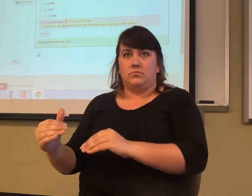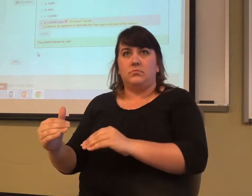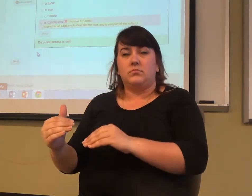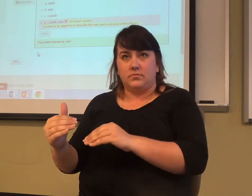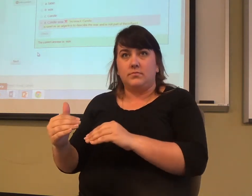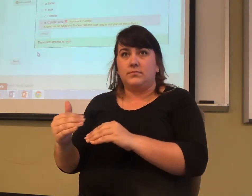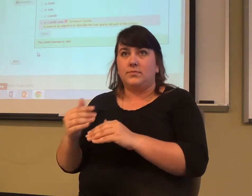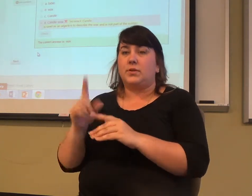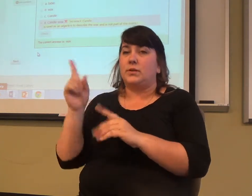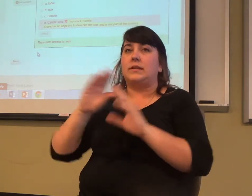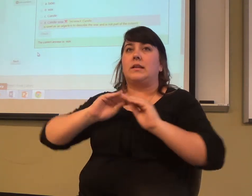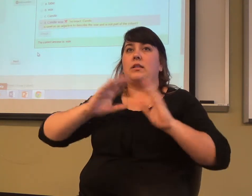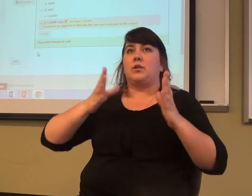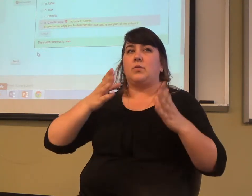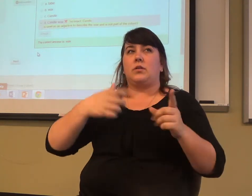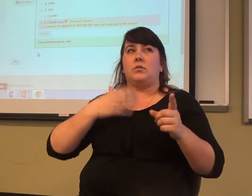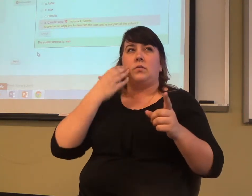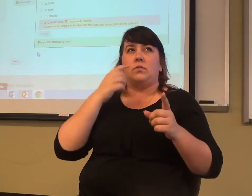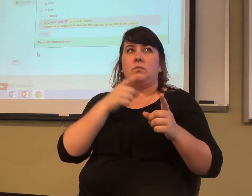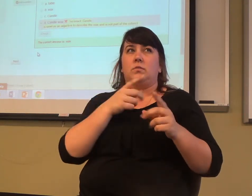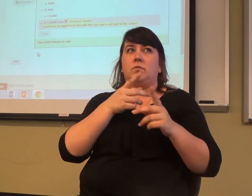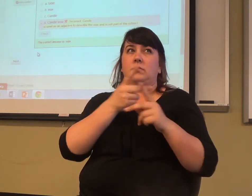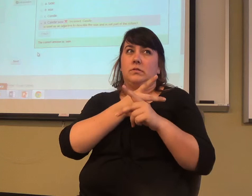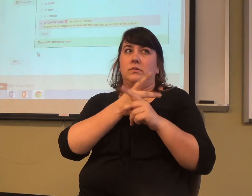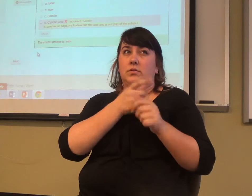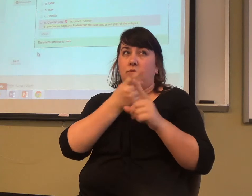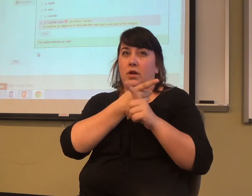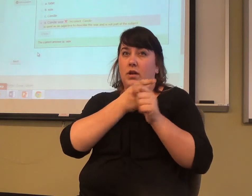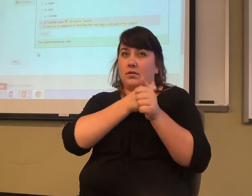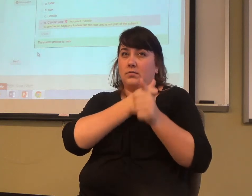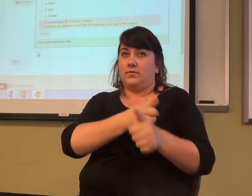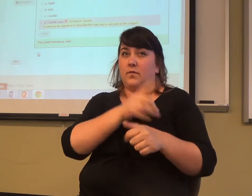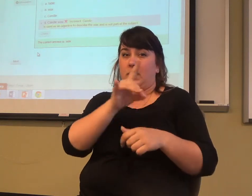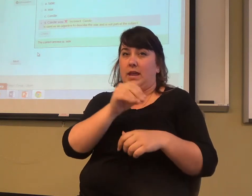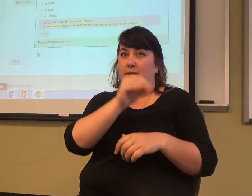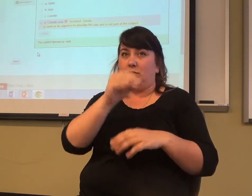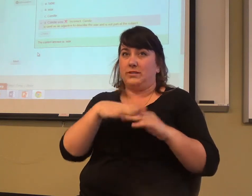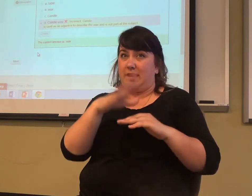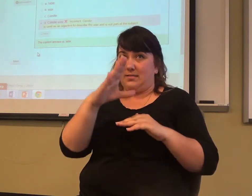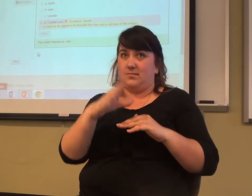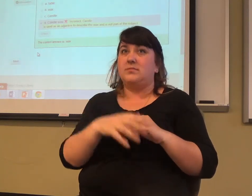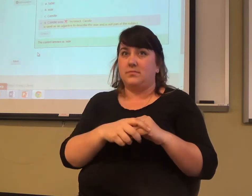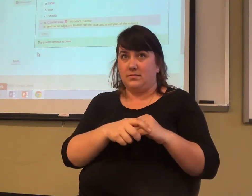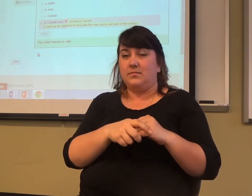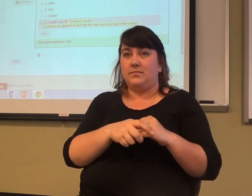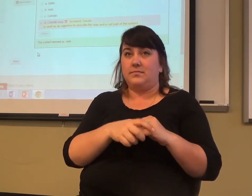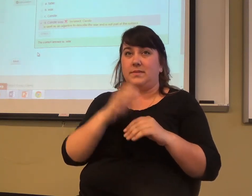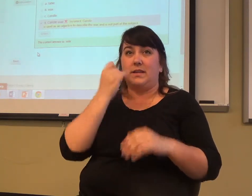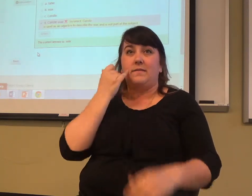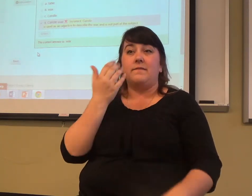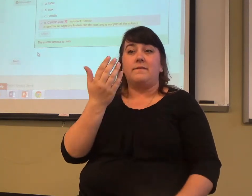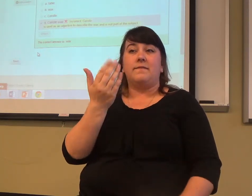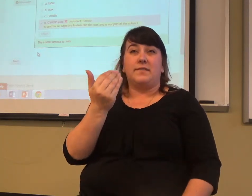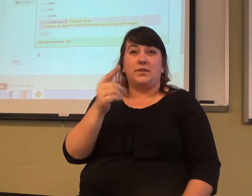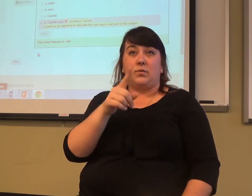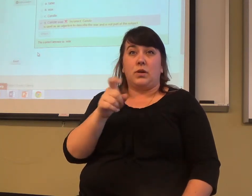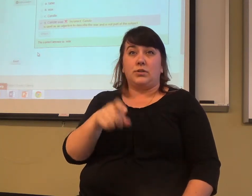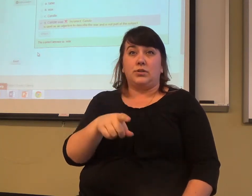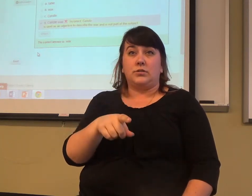very clear way of determining whether you're on track to that 80% or not. Okay? If it's a 15-question quiz and you need 12 out of